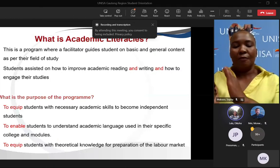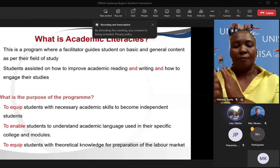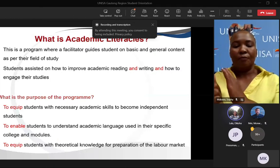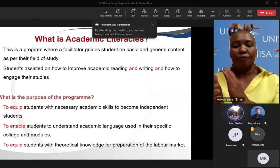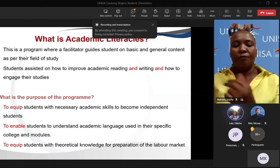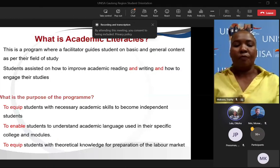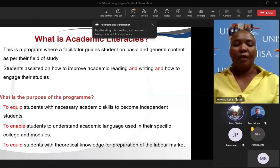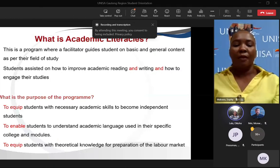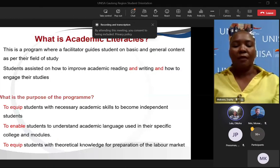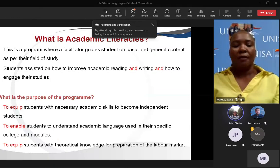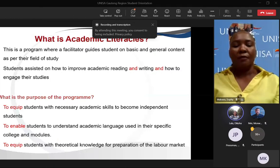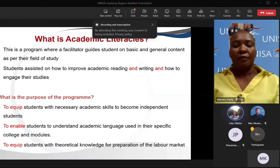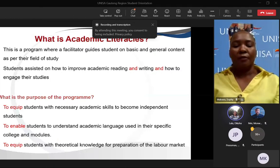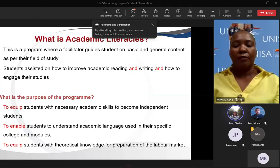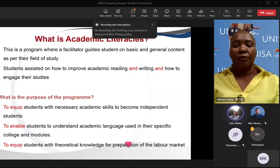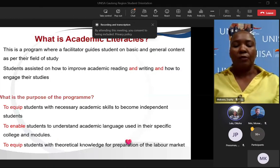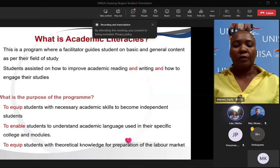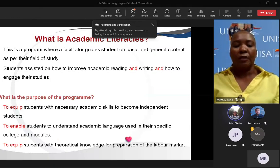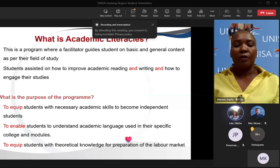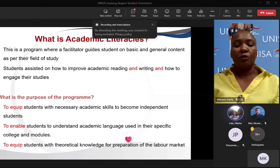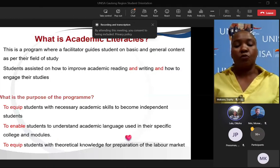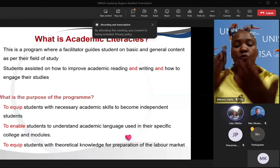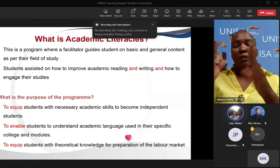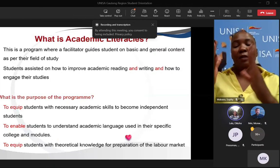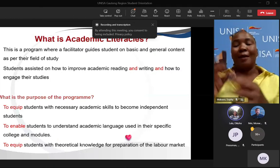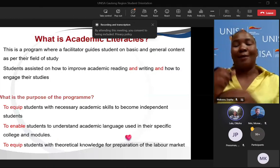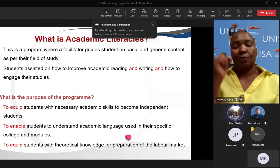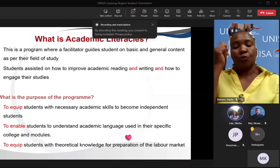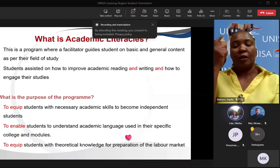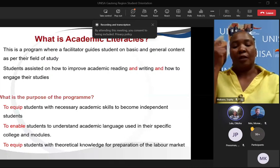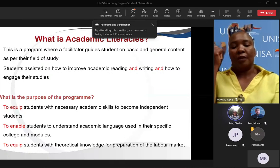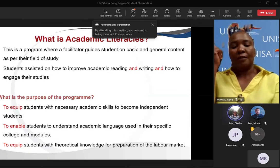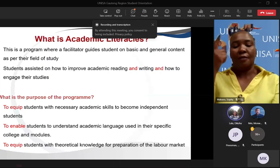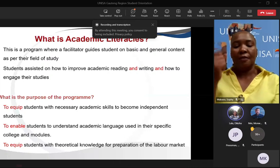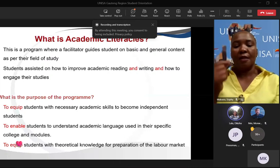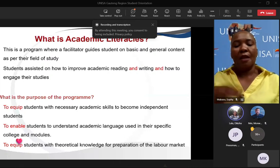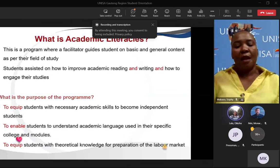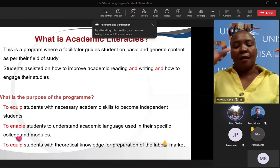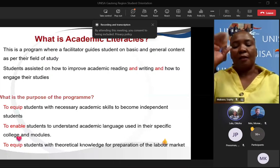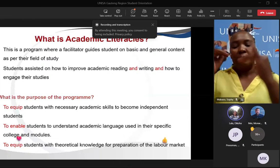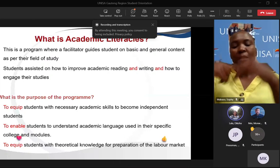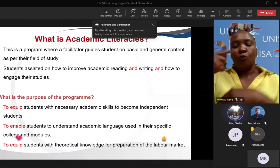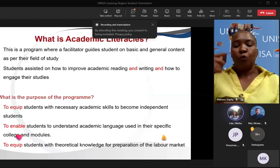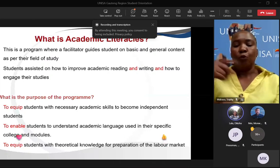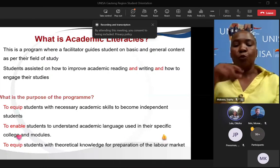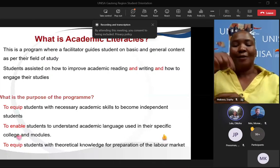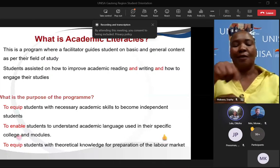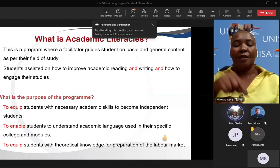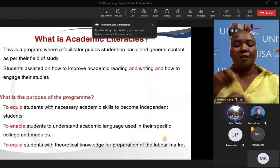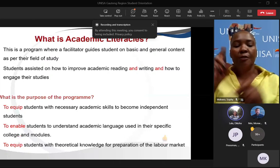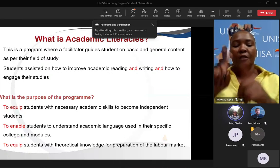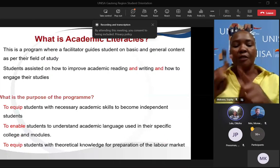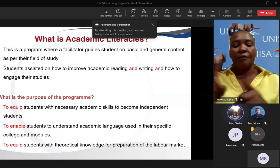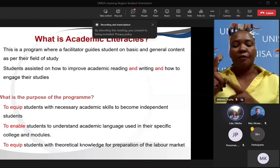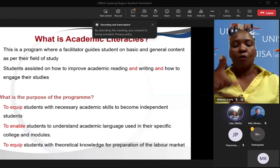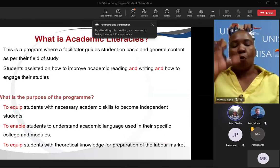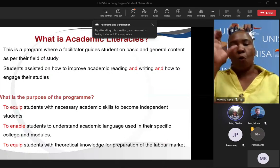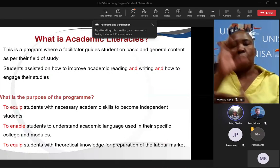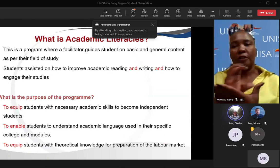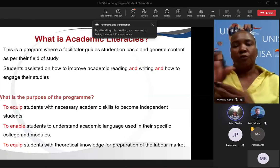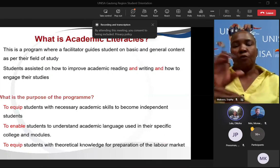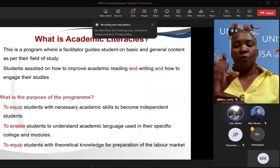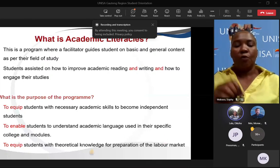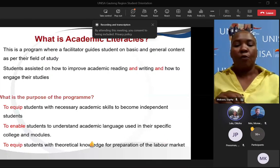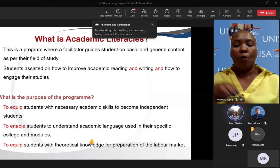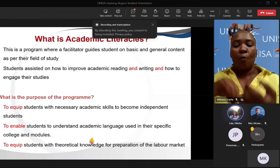academic band academic language used in a specific college or modules and to equip students with